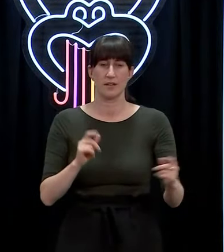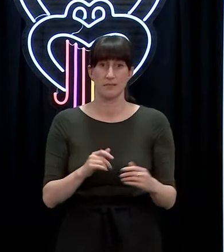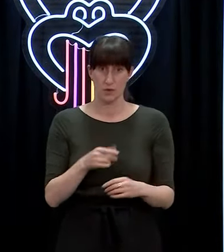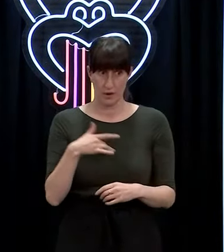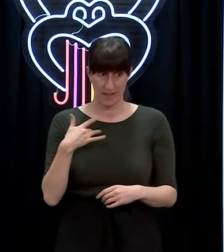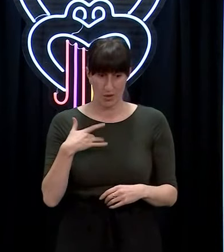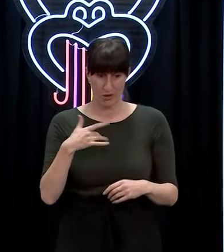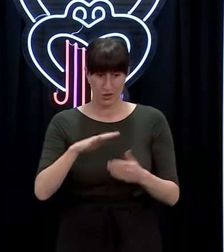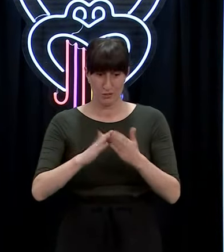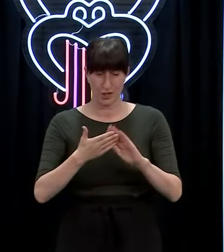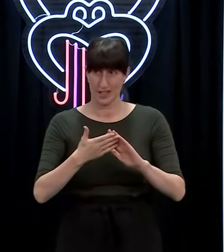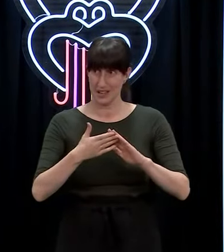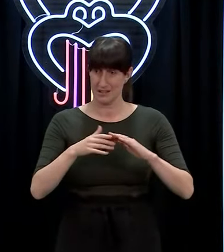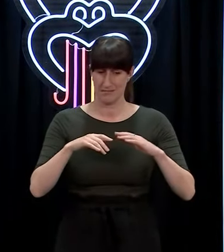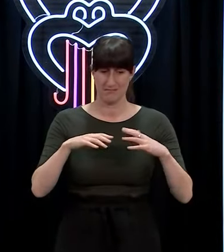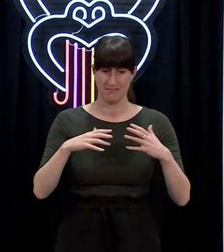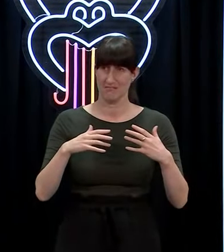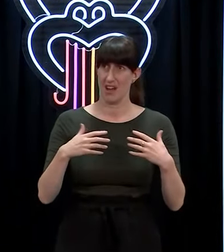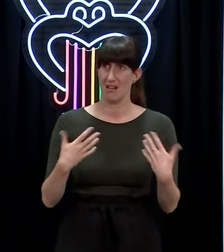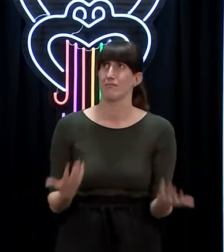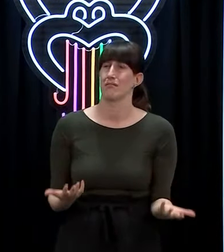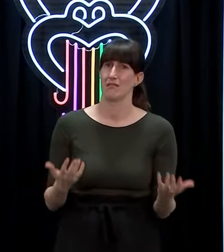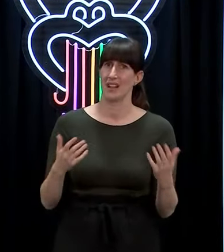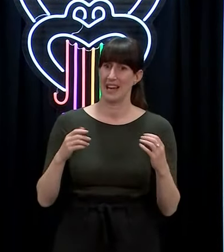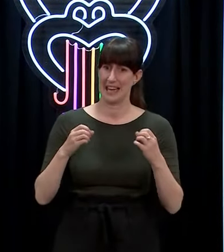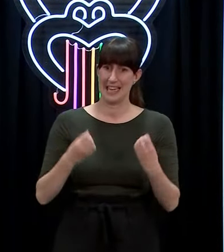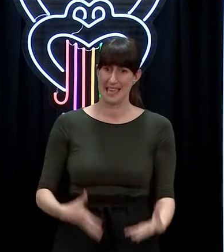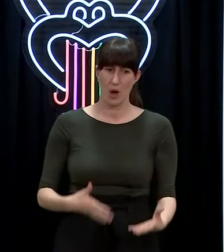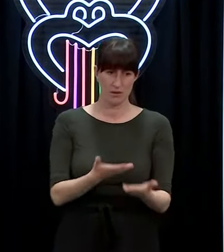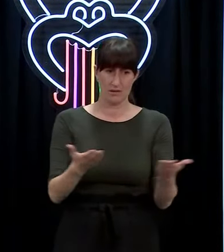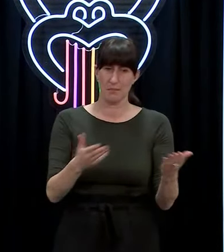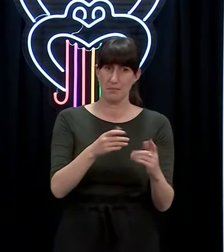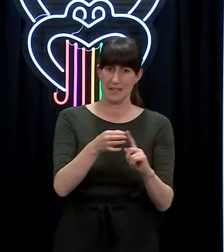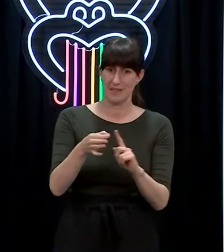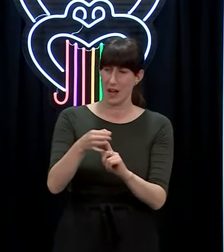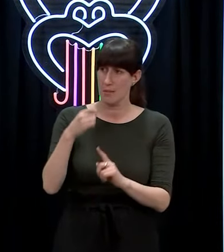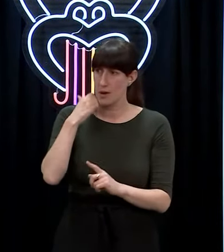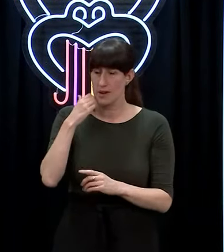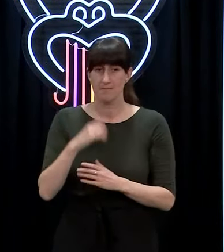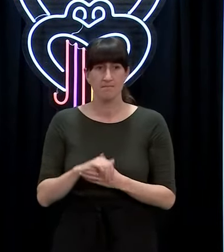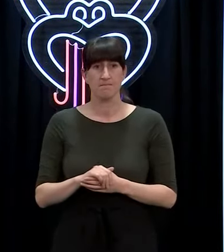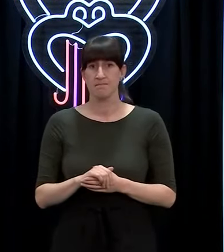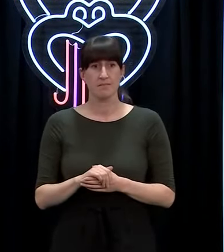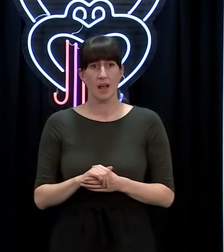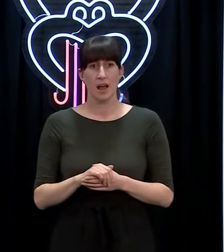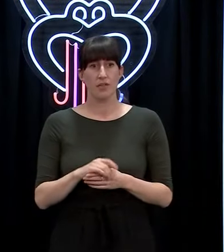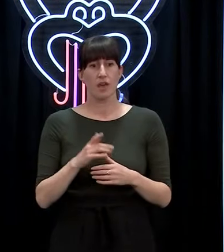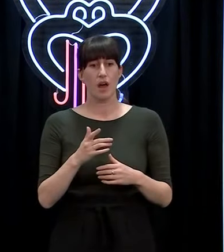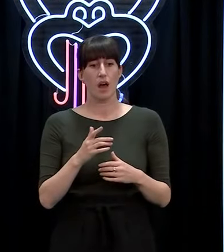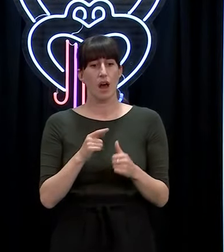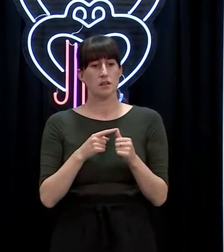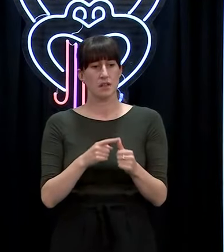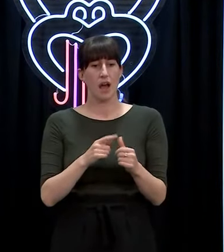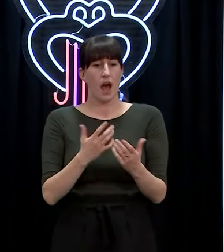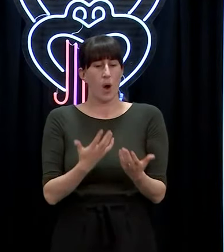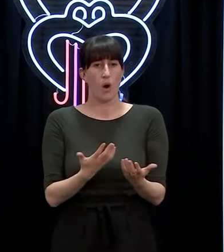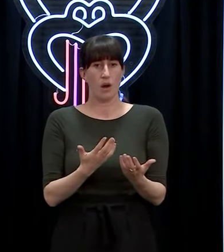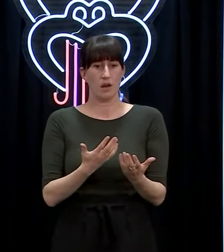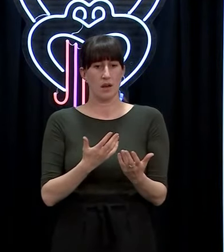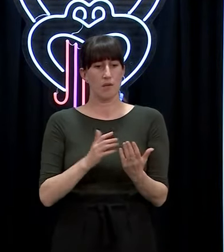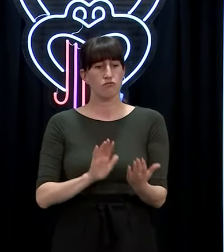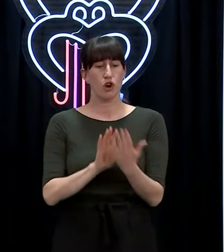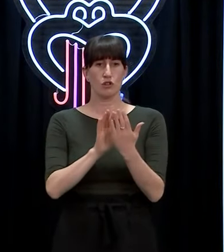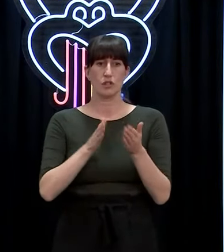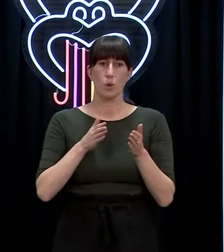down? No, I think that the overall approach to COVID-19 elimination in New Zealand has served our